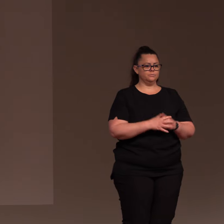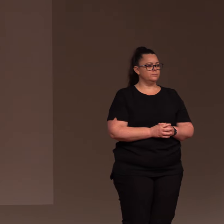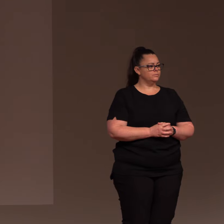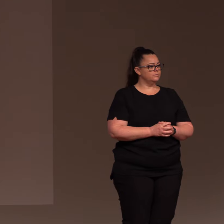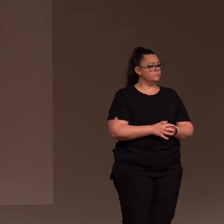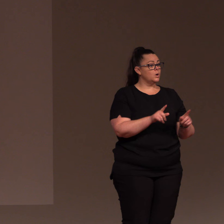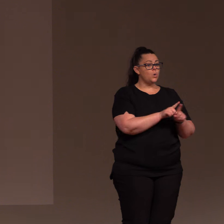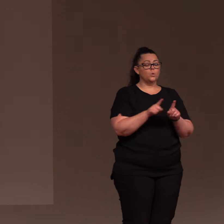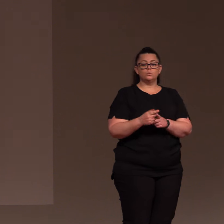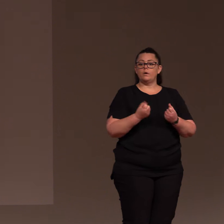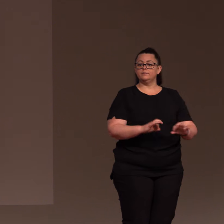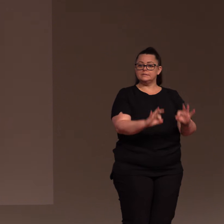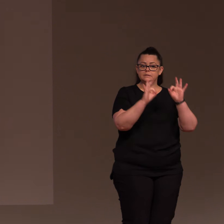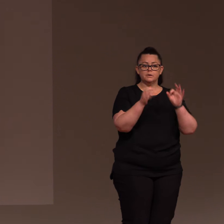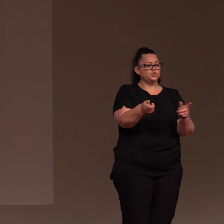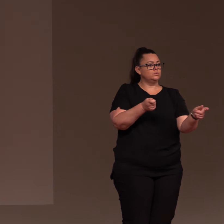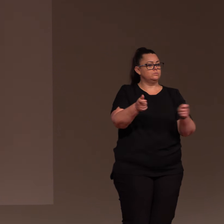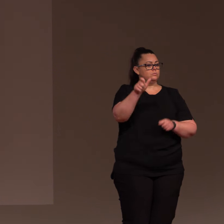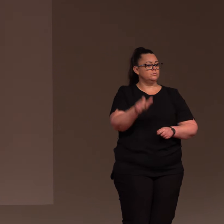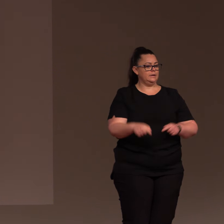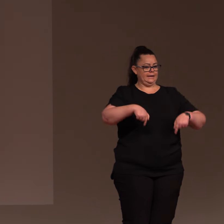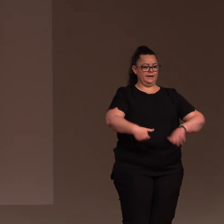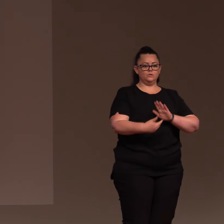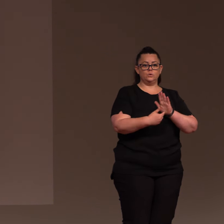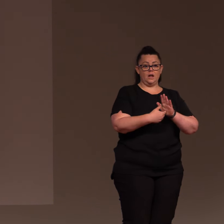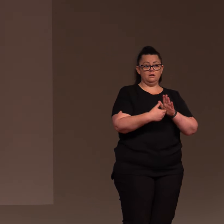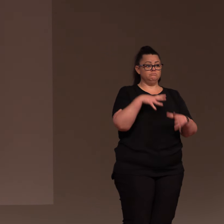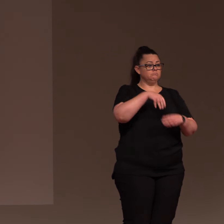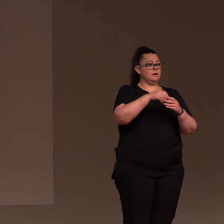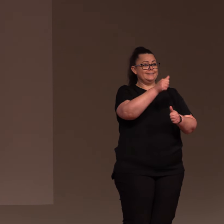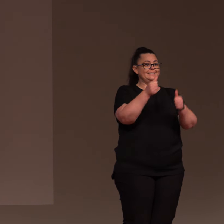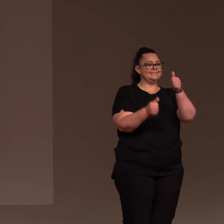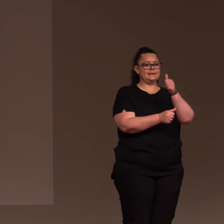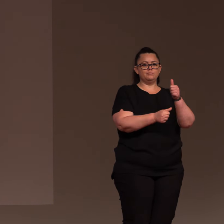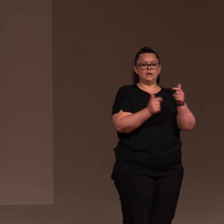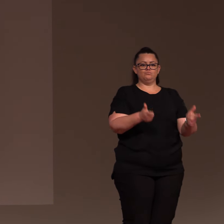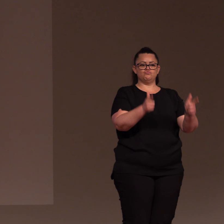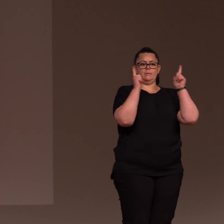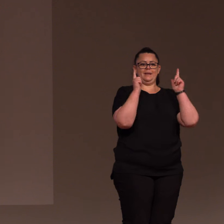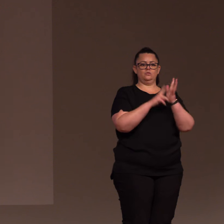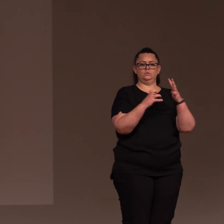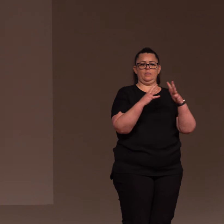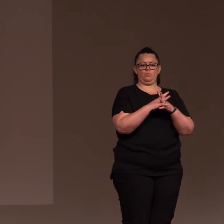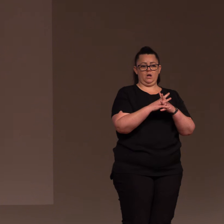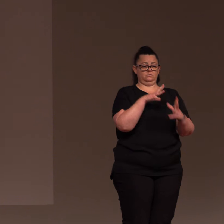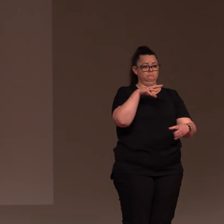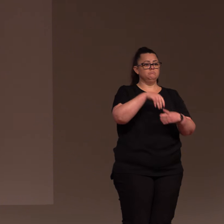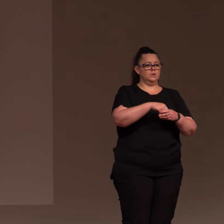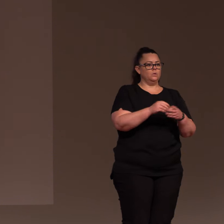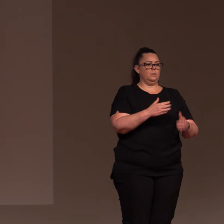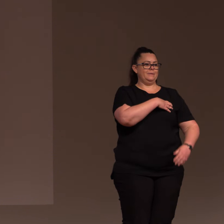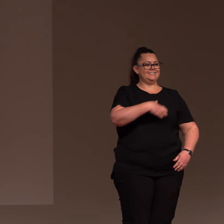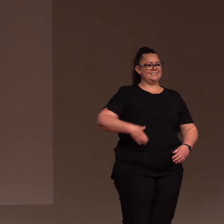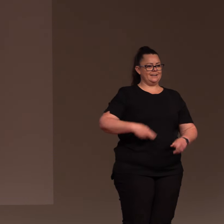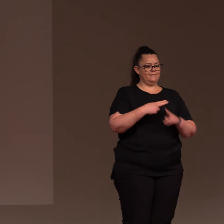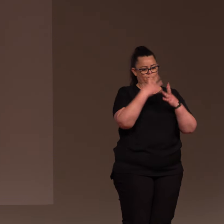special guests with us today, including the Deputy Premier and Minister for Education, Prue Carr, and the Member for Parramatta, Donna Davis.